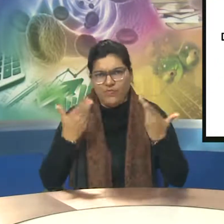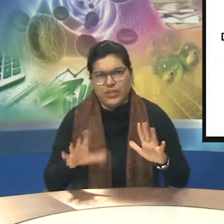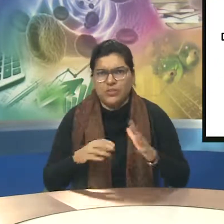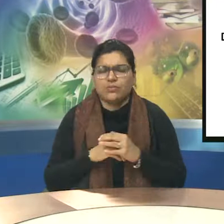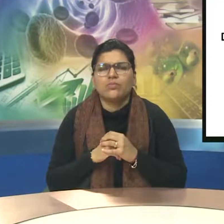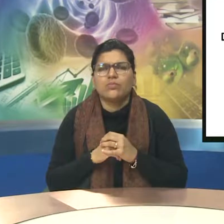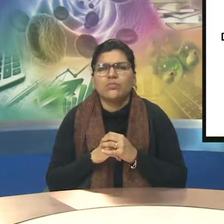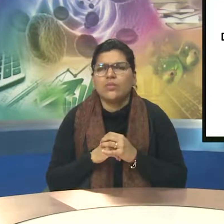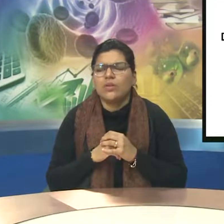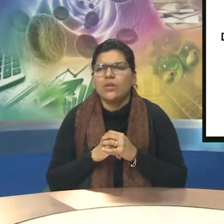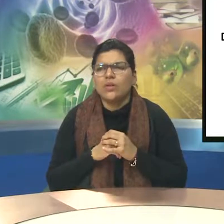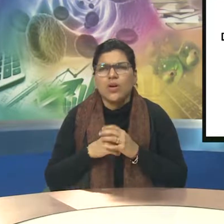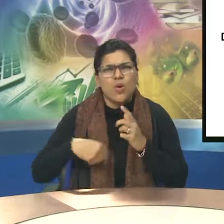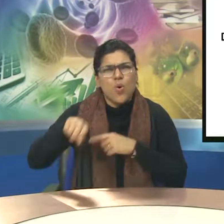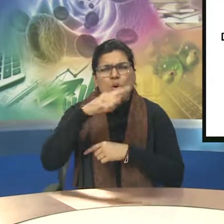Deleting a page break.